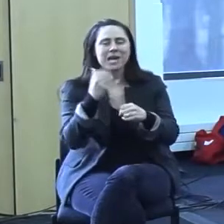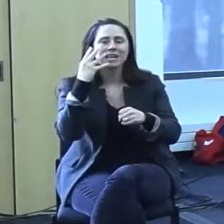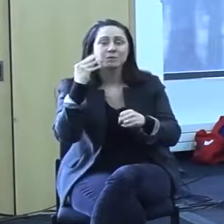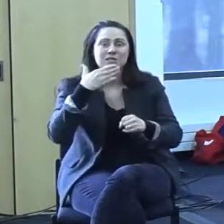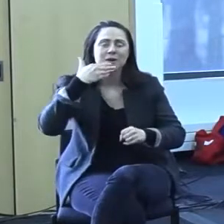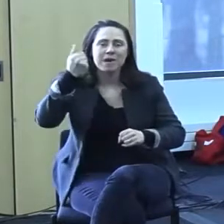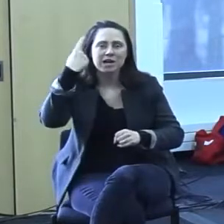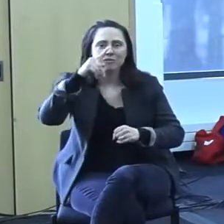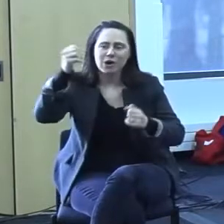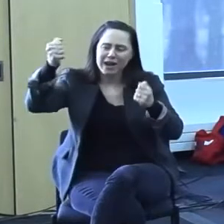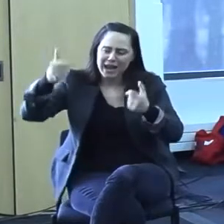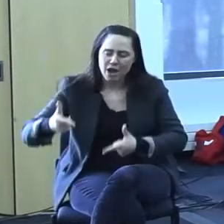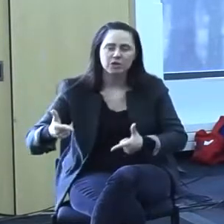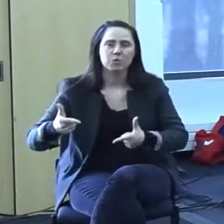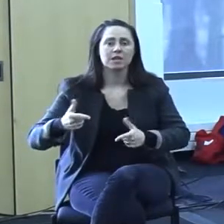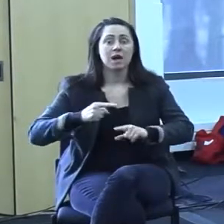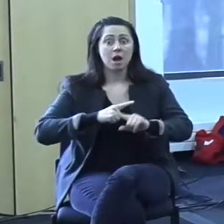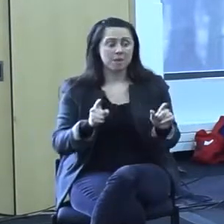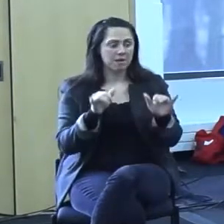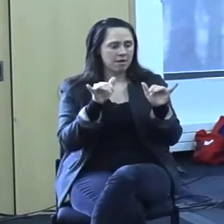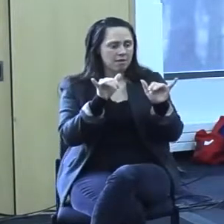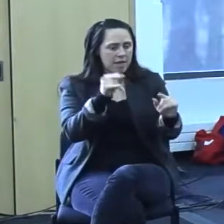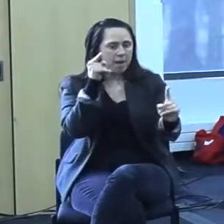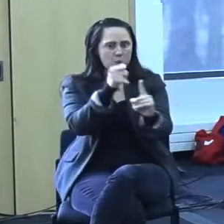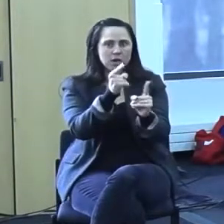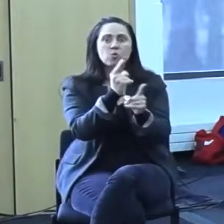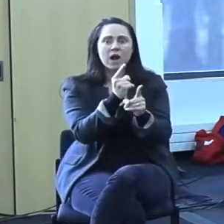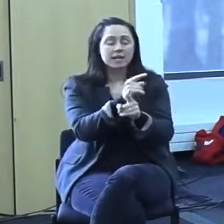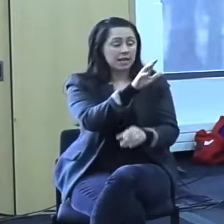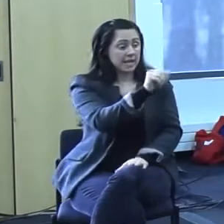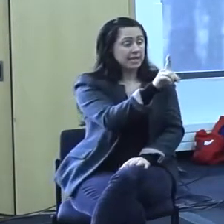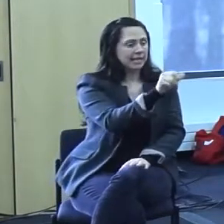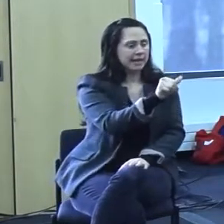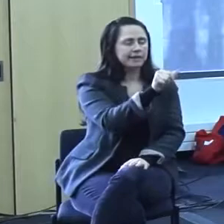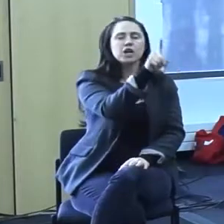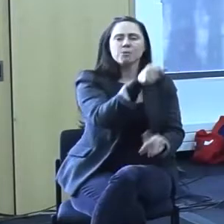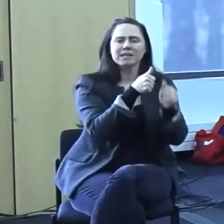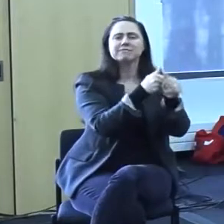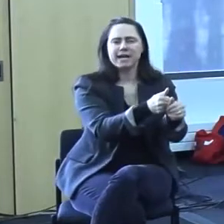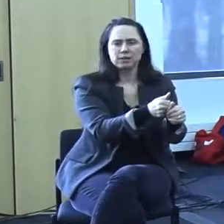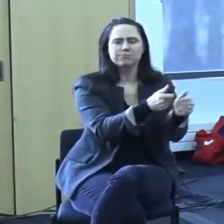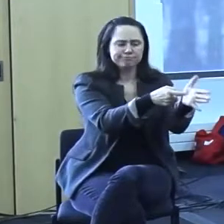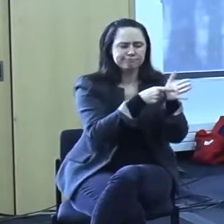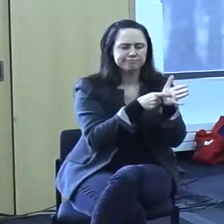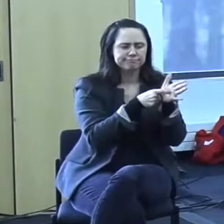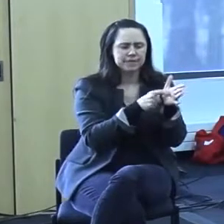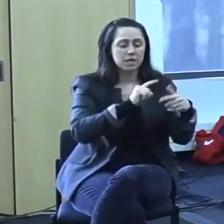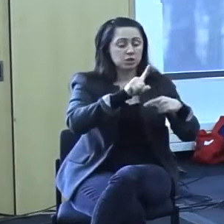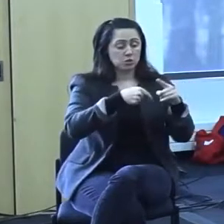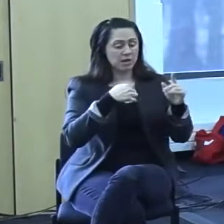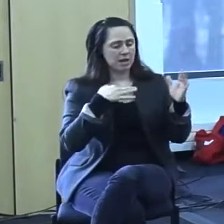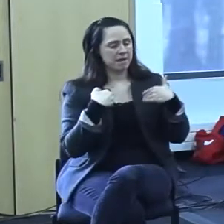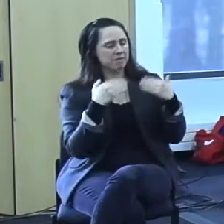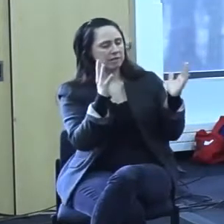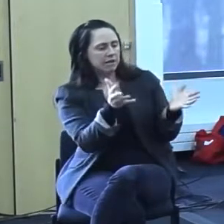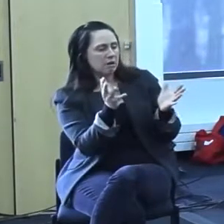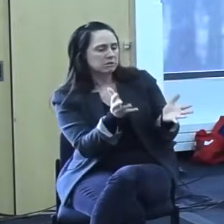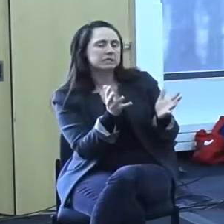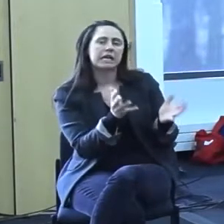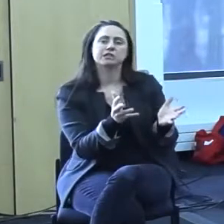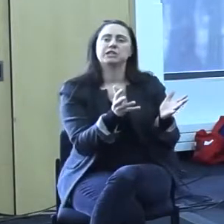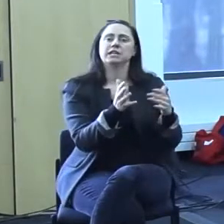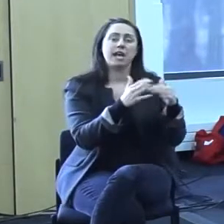experiences better for everyone. But that point, right? ADA you have to do. So whenever I'm, having conversations at